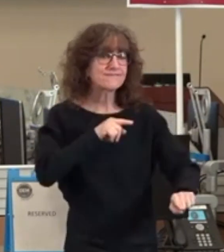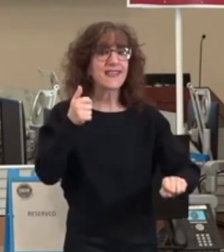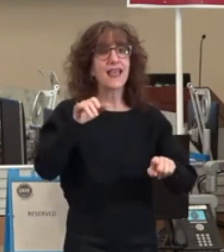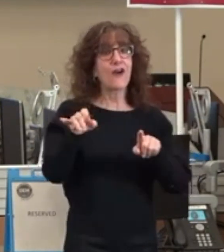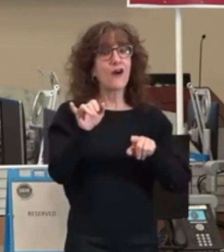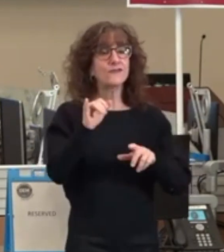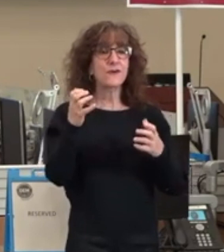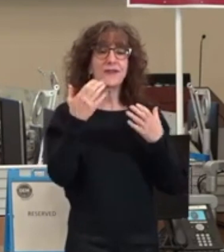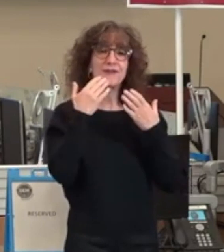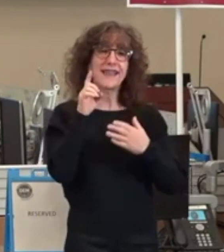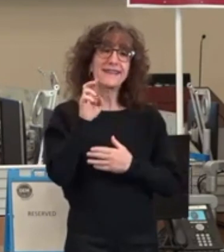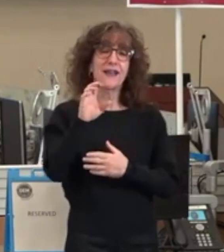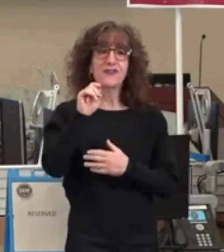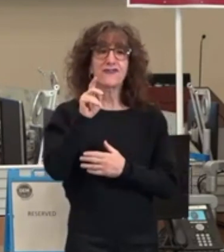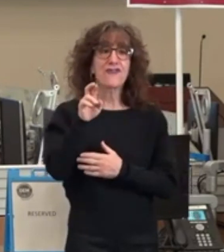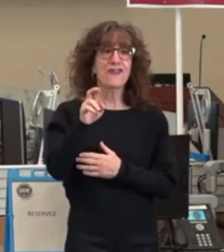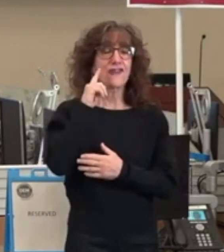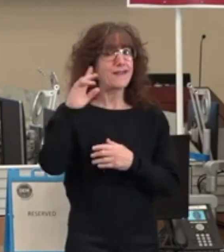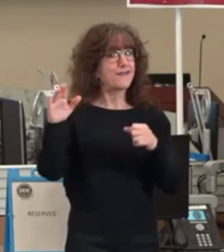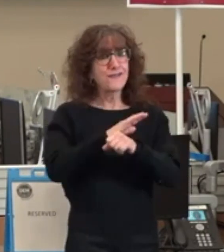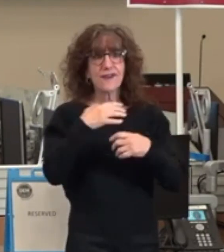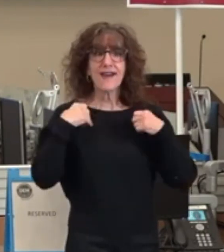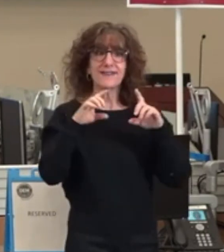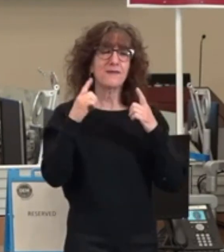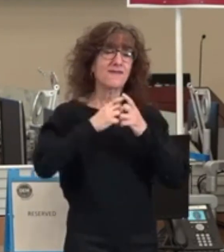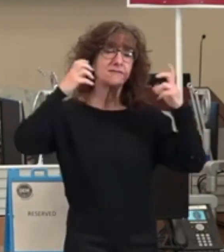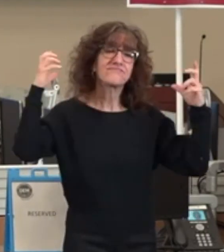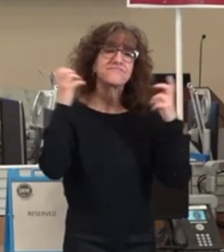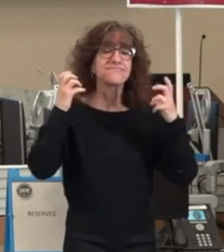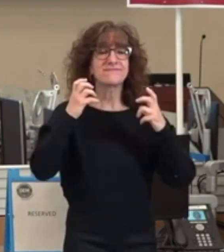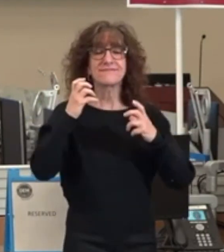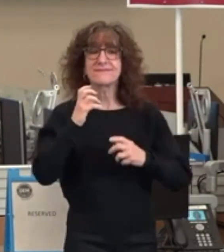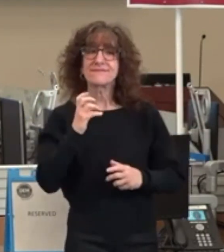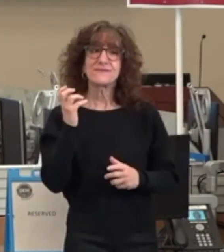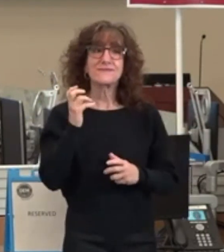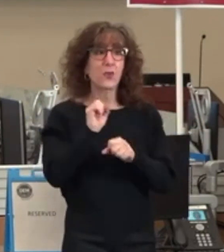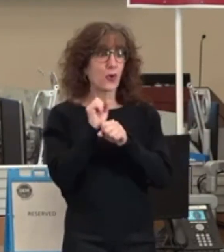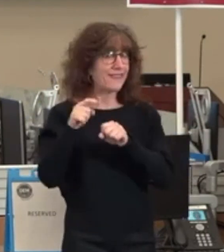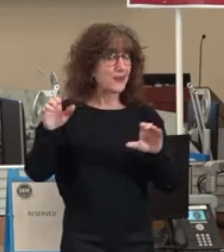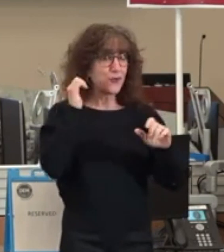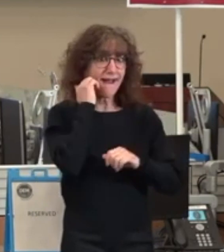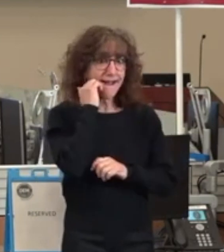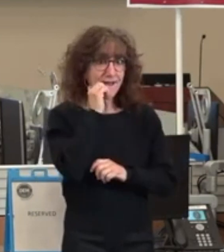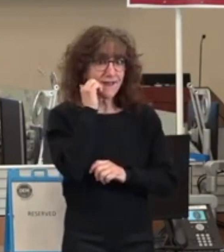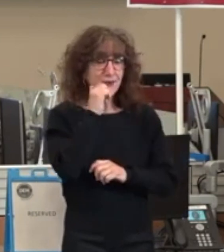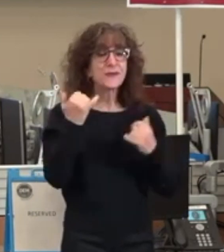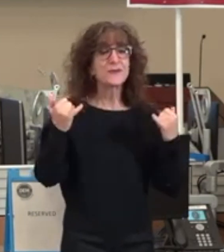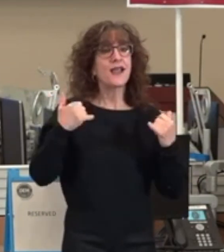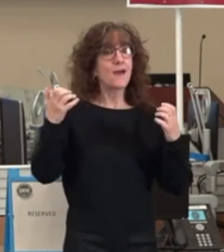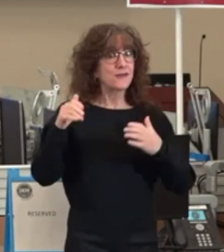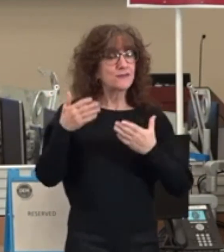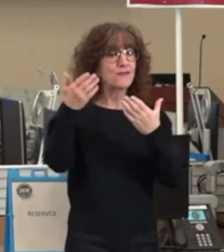also would like to thank Dr. Carter, thank the entire Health Department for the amazing work that they continue to do every day. Today, I would like